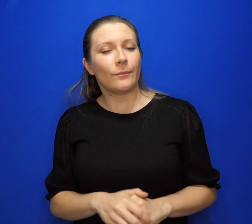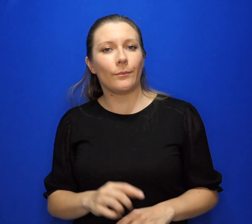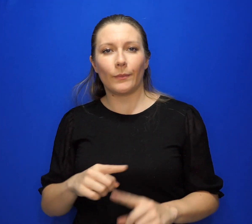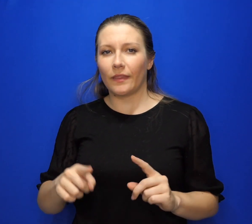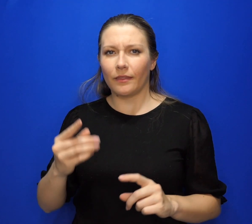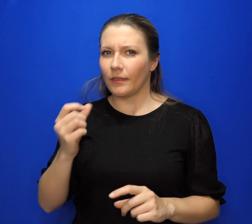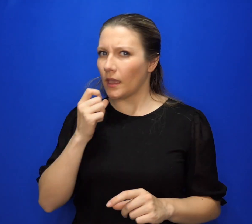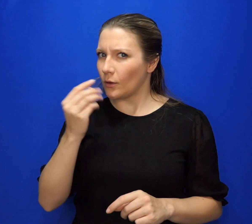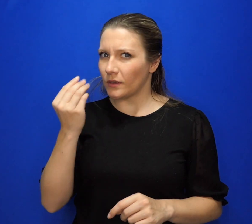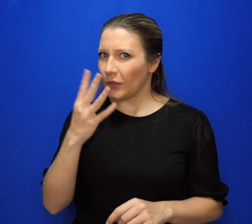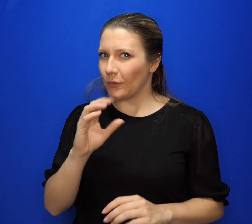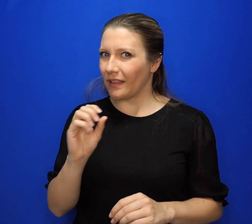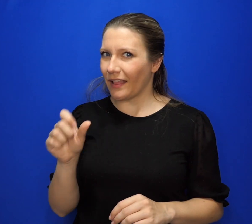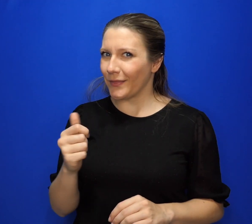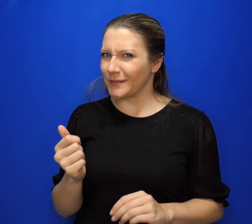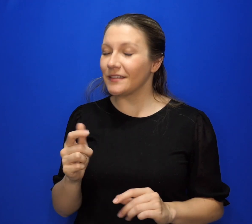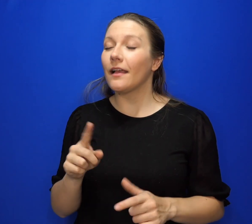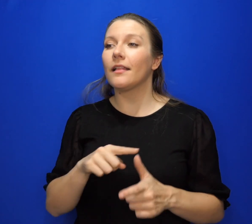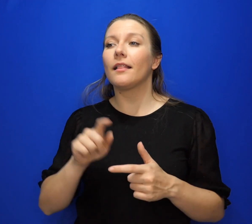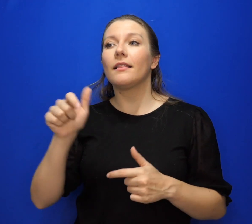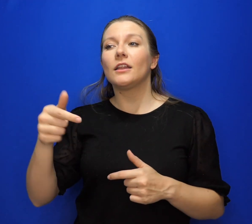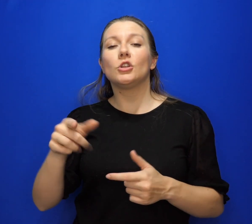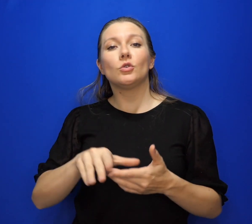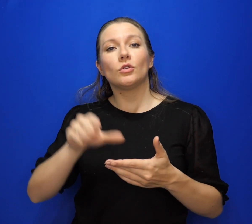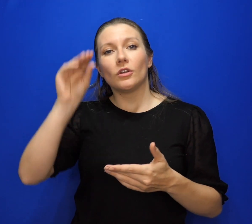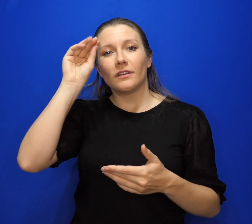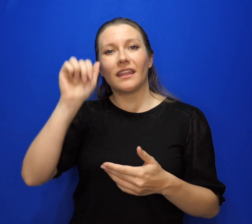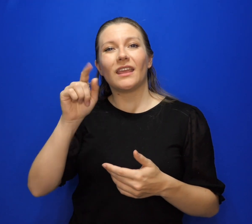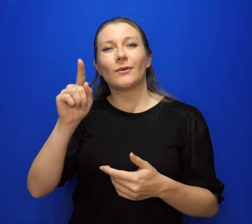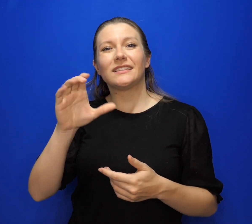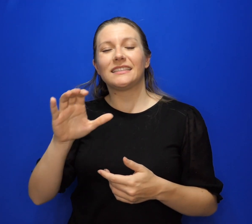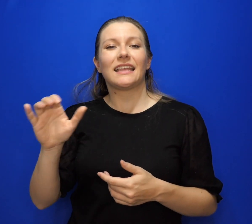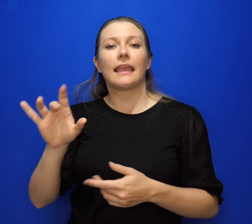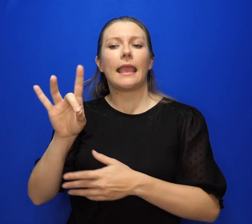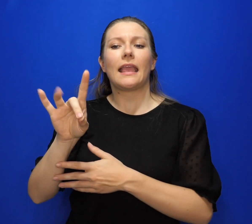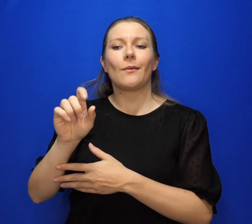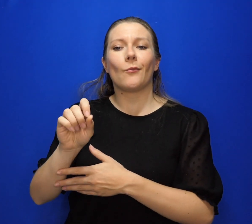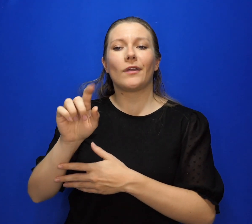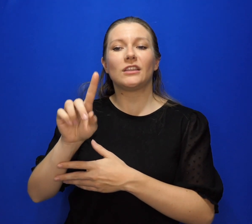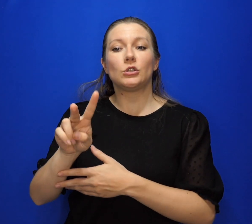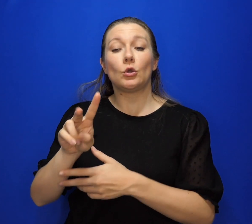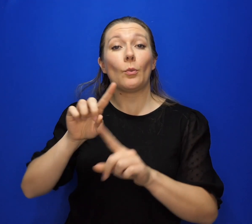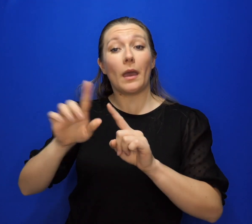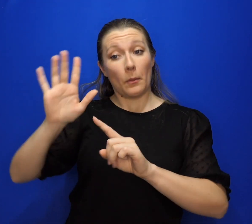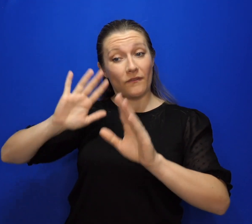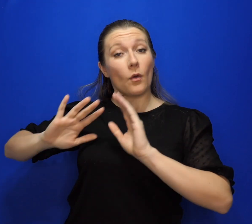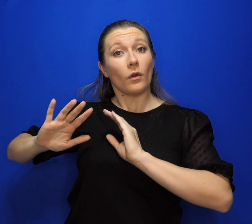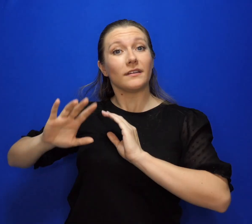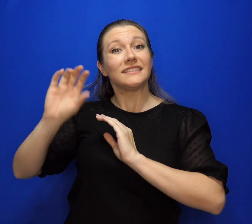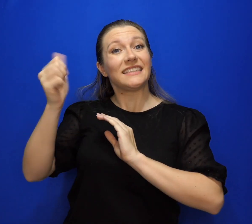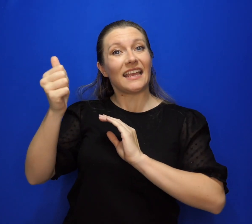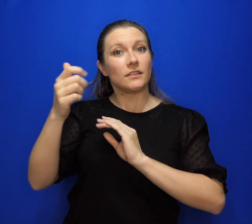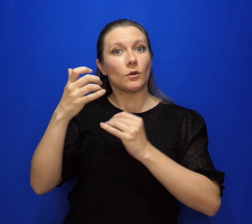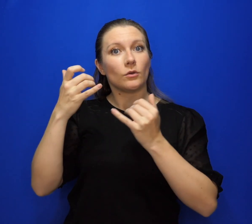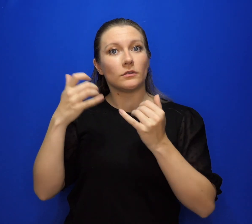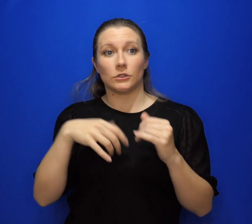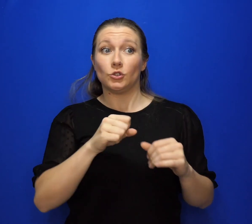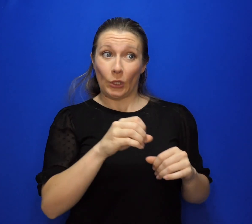And then later you learn their A1C is like 8.2, but it used to be 10. So it seems great. So it is great. Right. But you lack